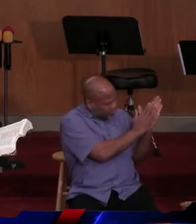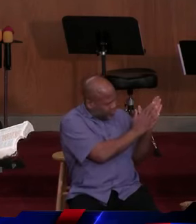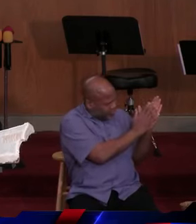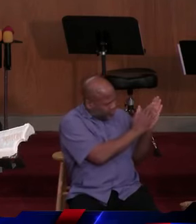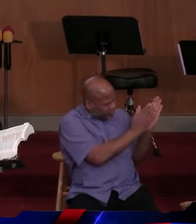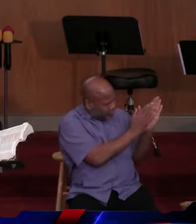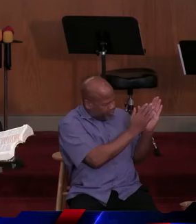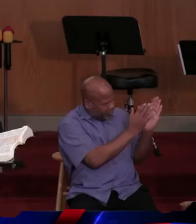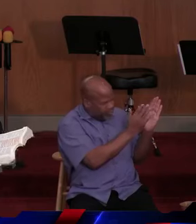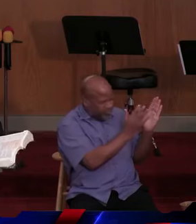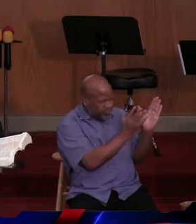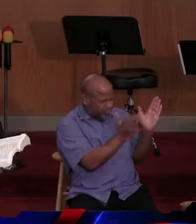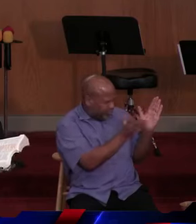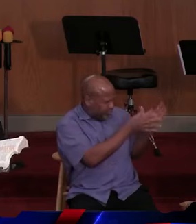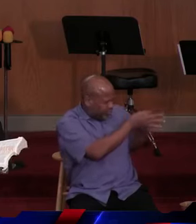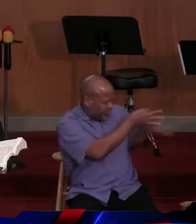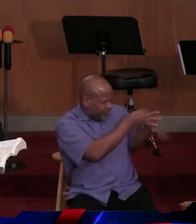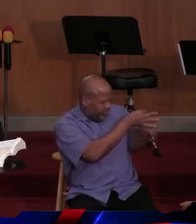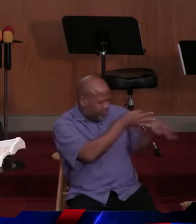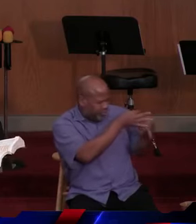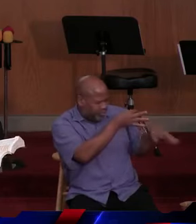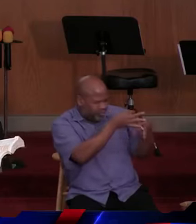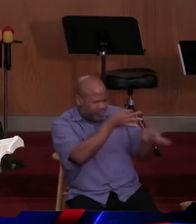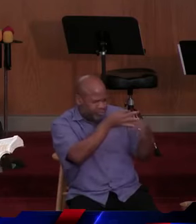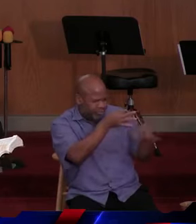things concerning himself.